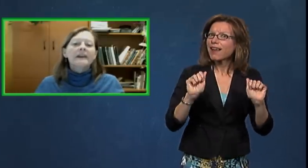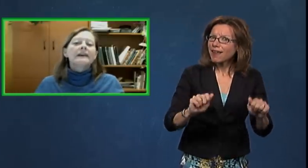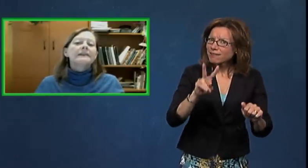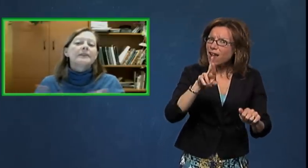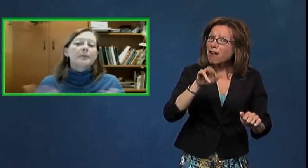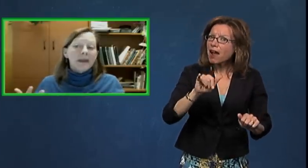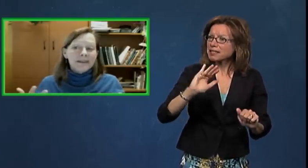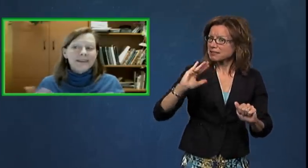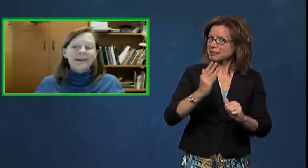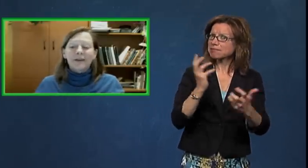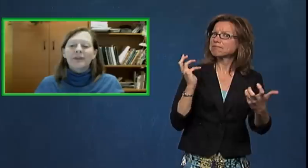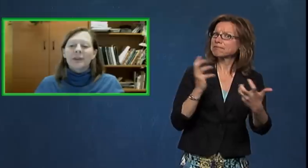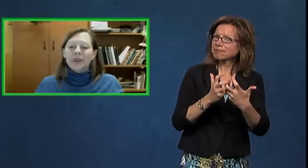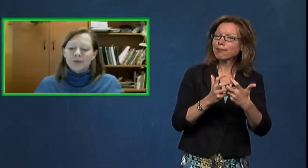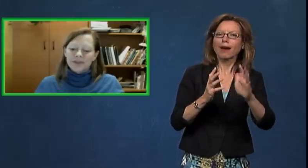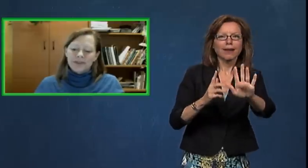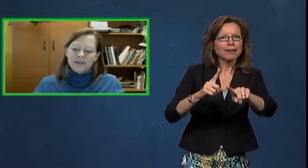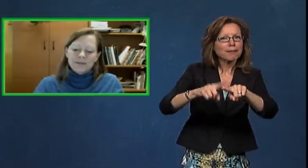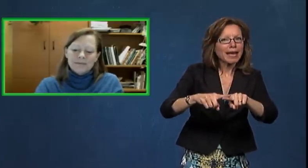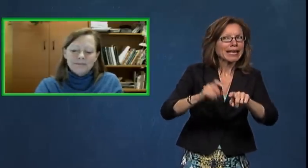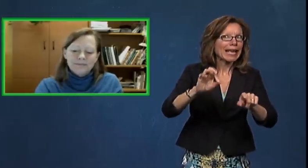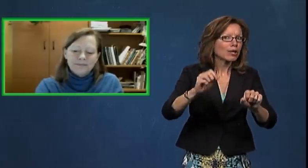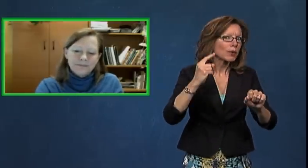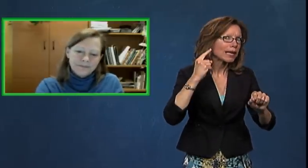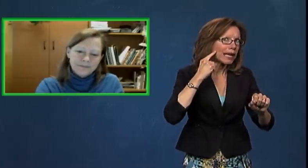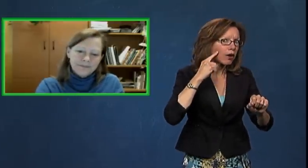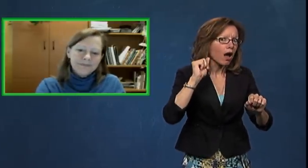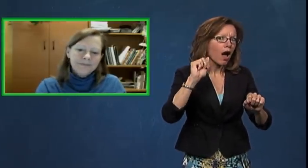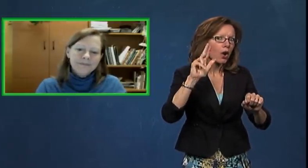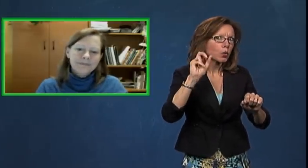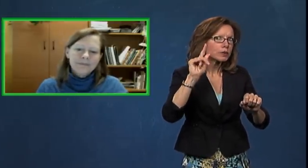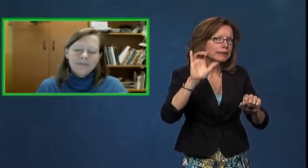VRI depending on the acoustics.